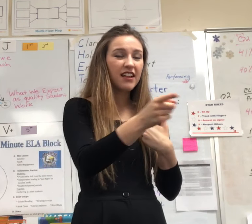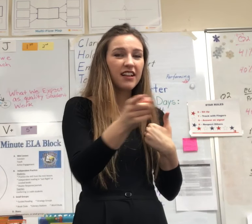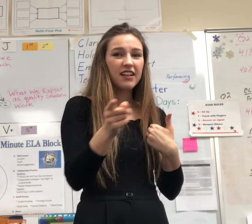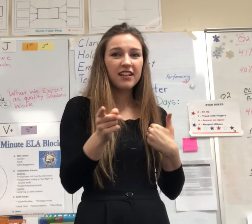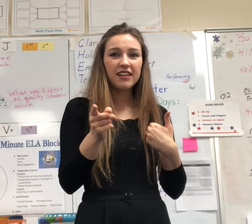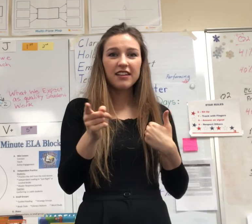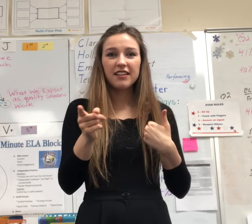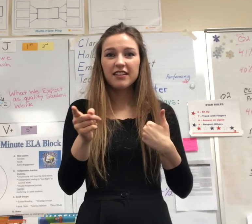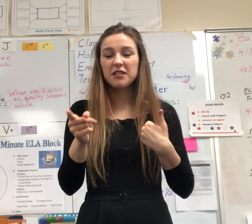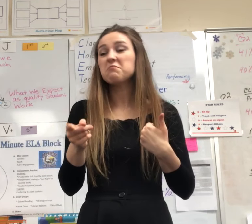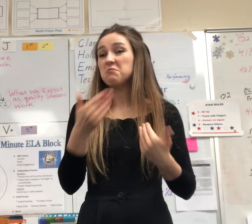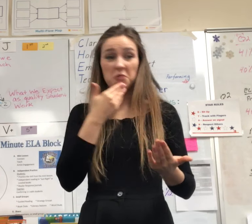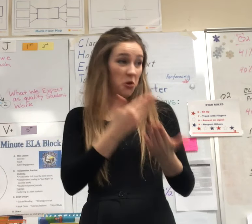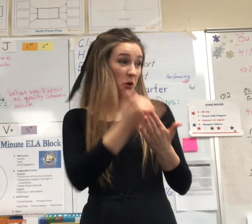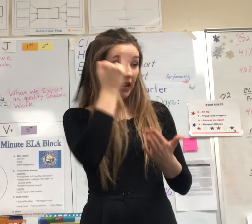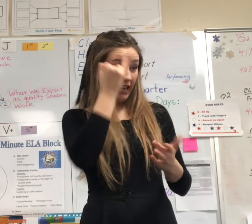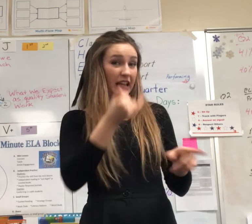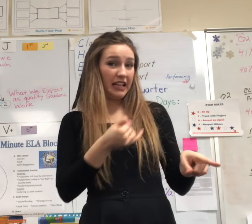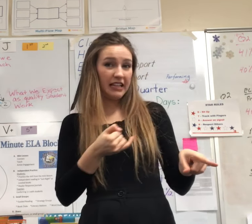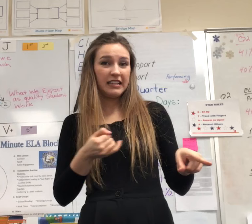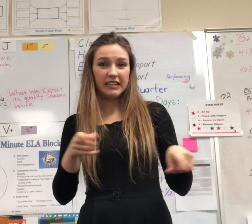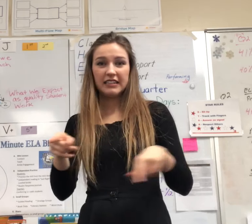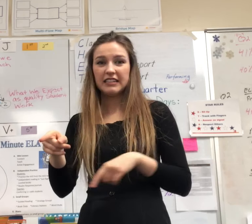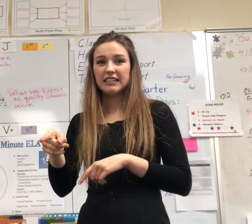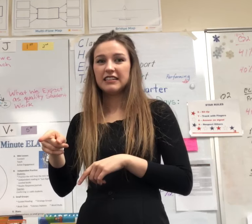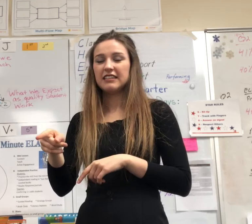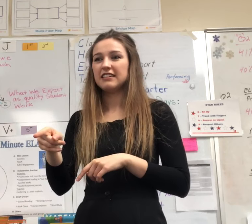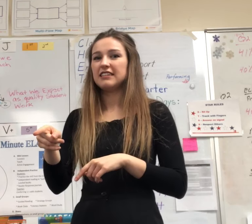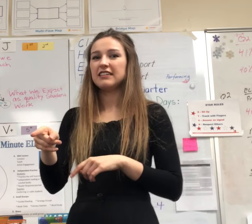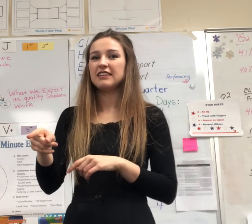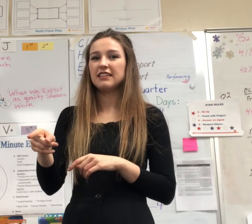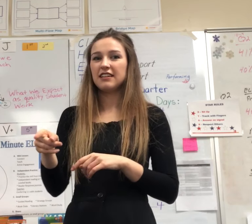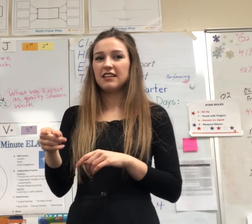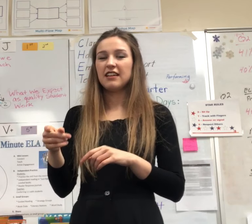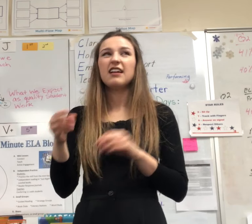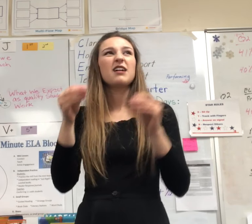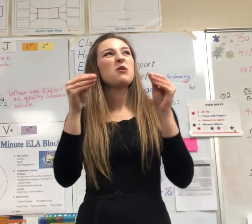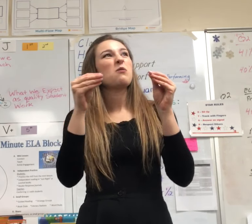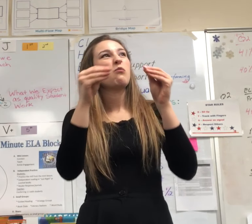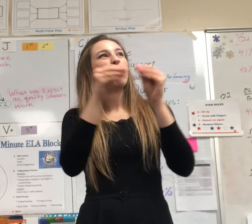your thinking. Yes. The more weight it puts on the